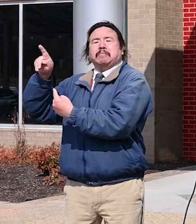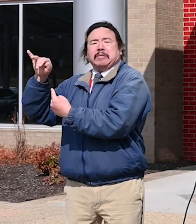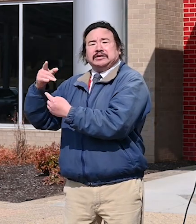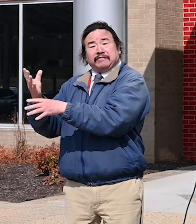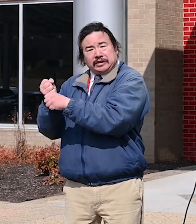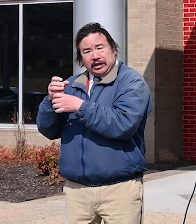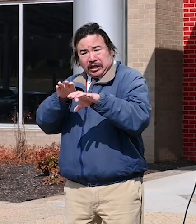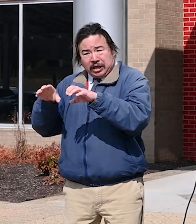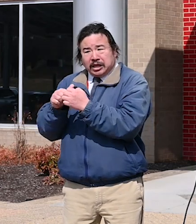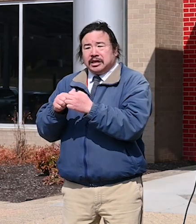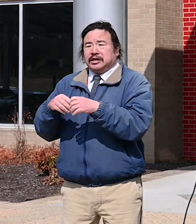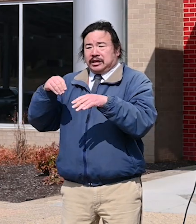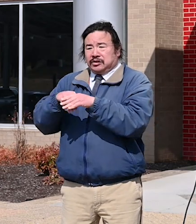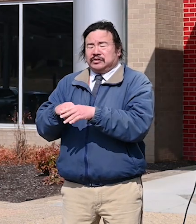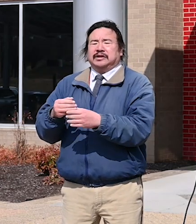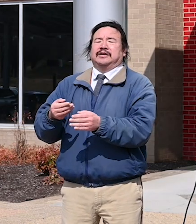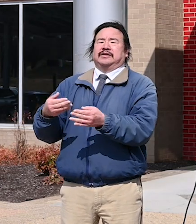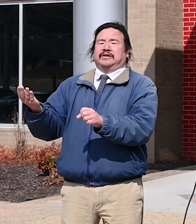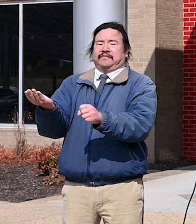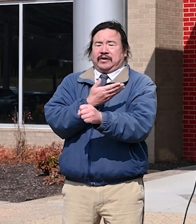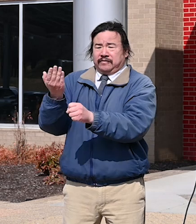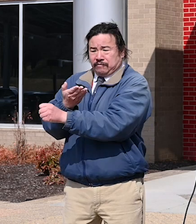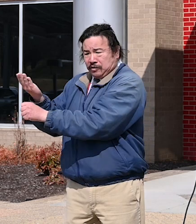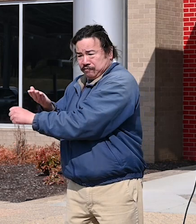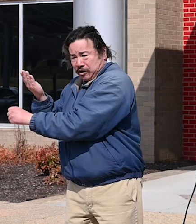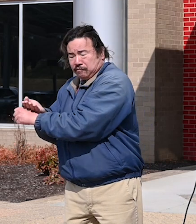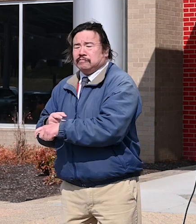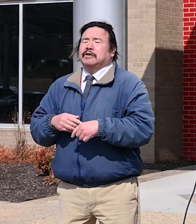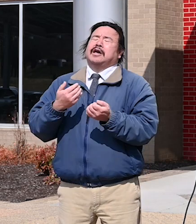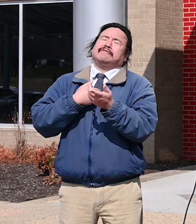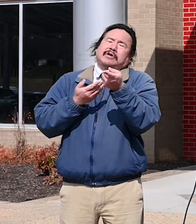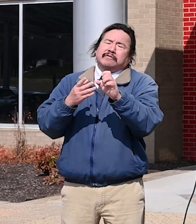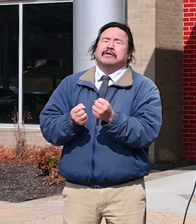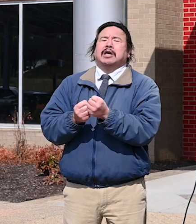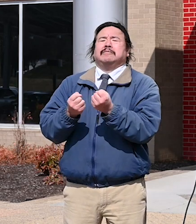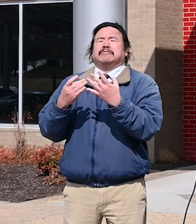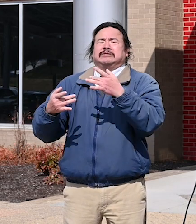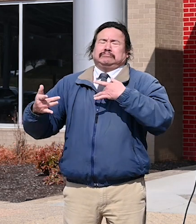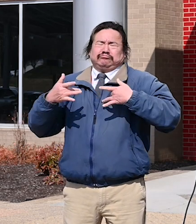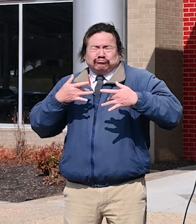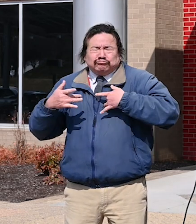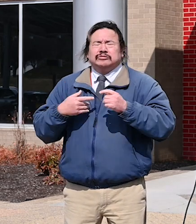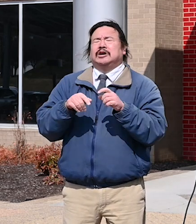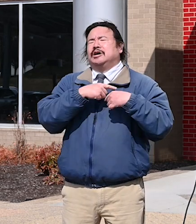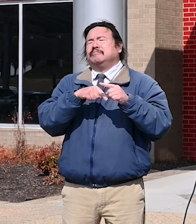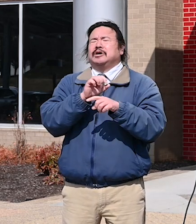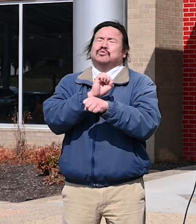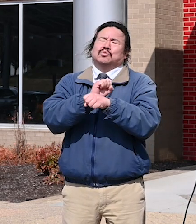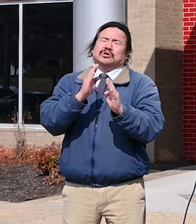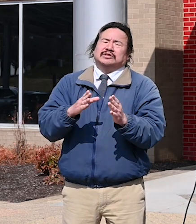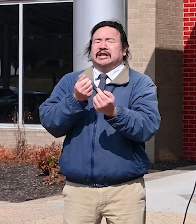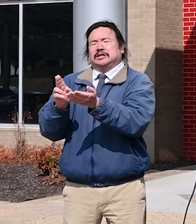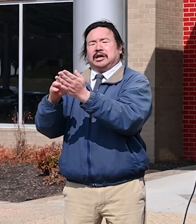actions, including mass firings, that have led to concerns among many federal employees and